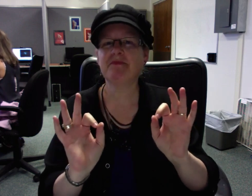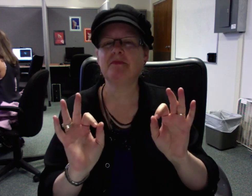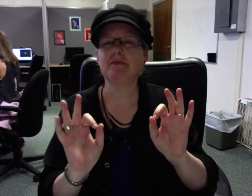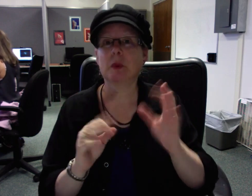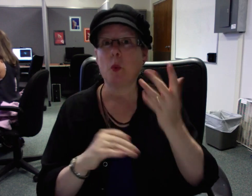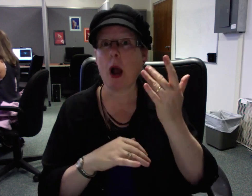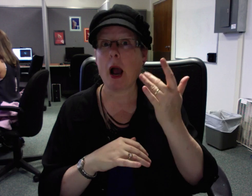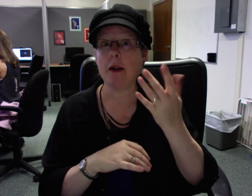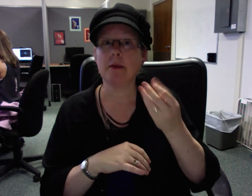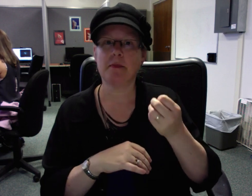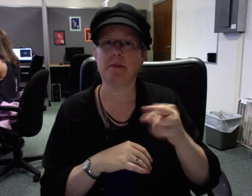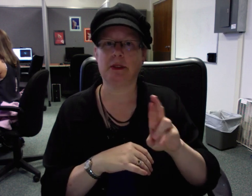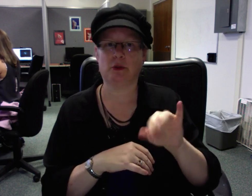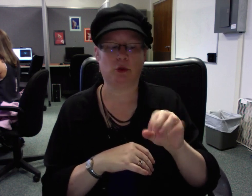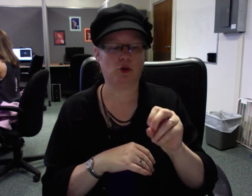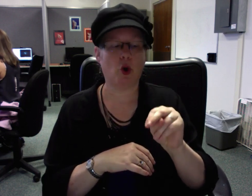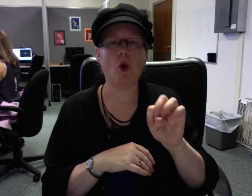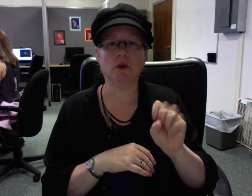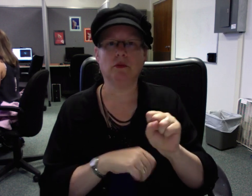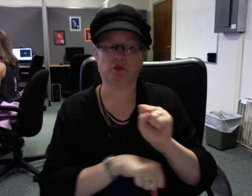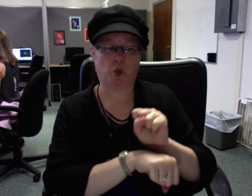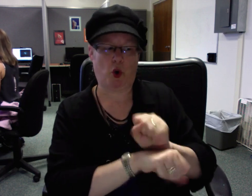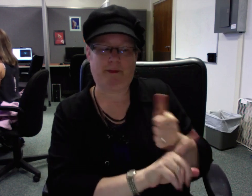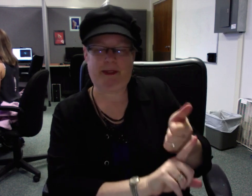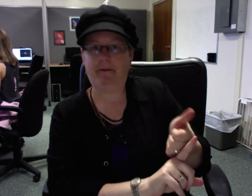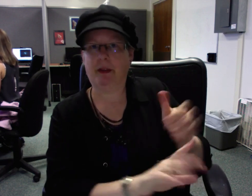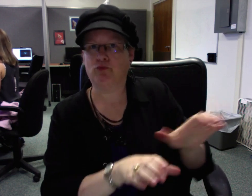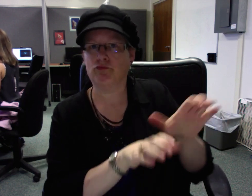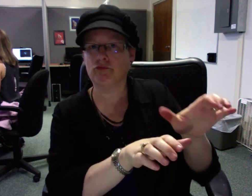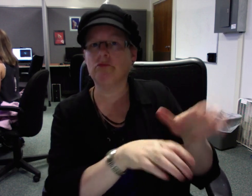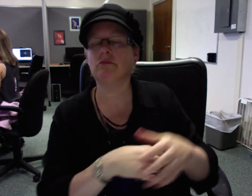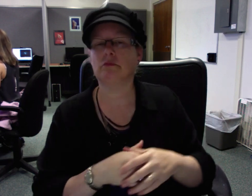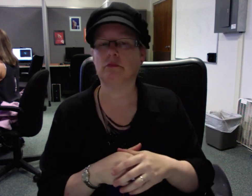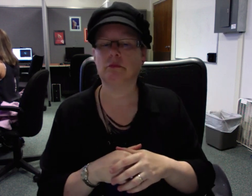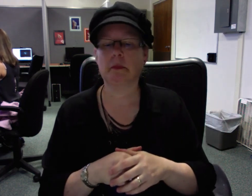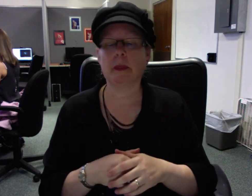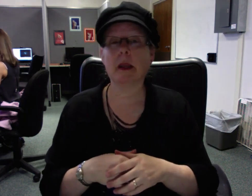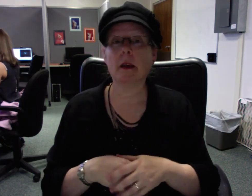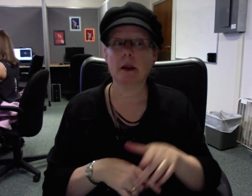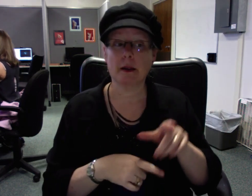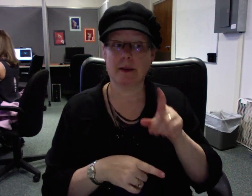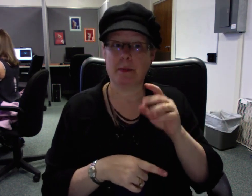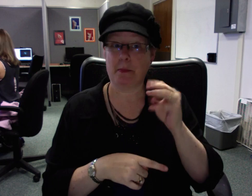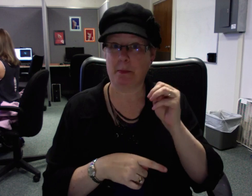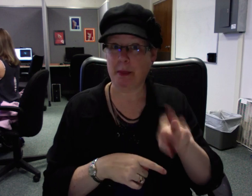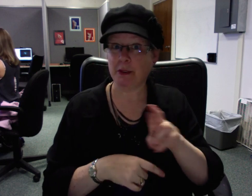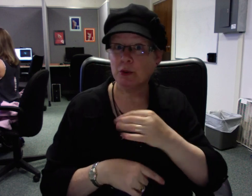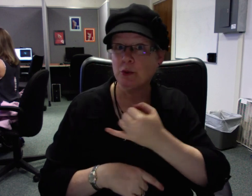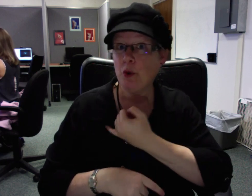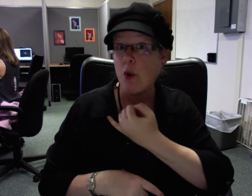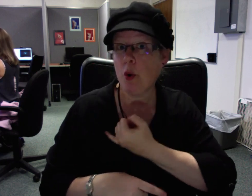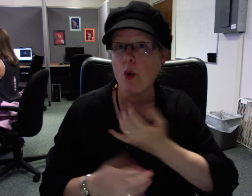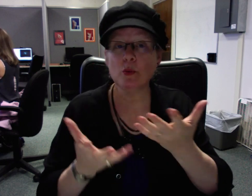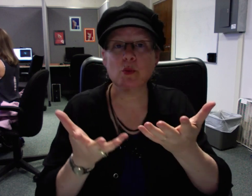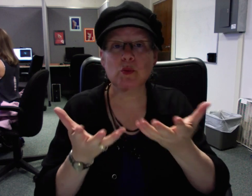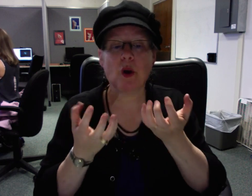By the way, don't worry about the cost of labor, because Mr. Jones is going to do all the work himself.